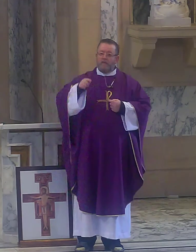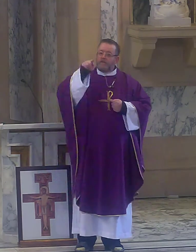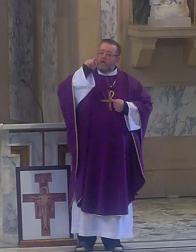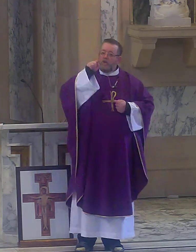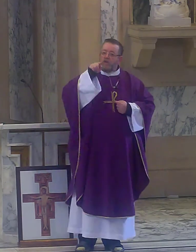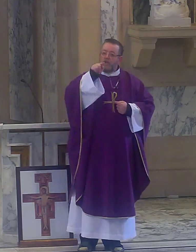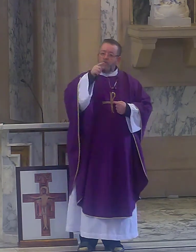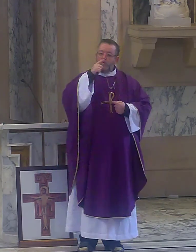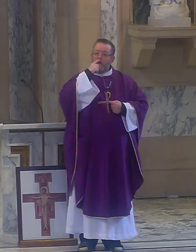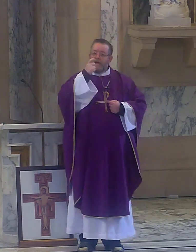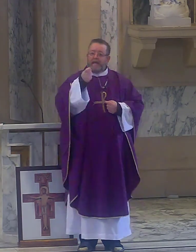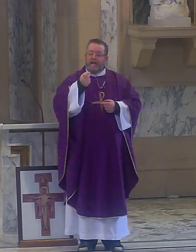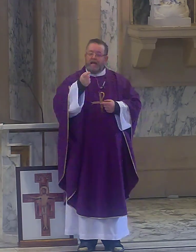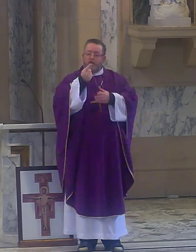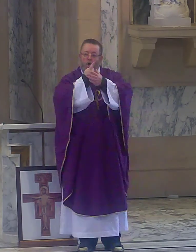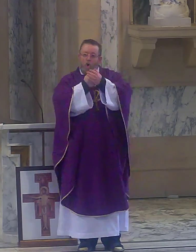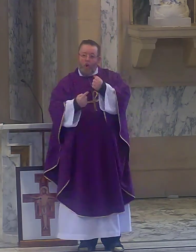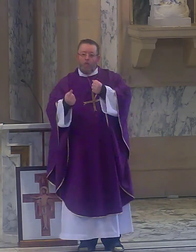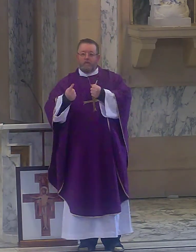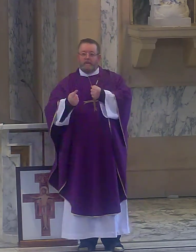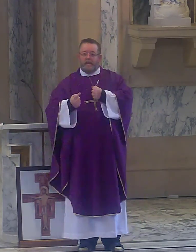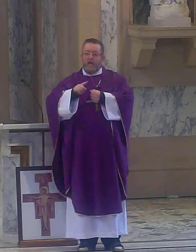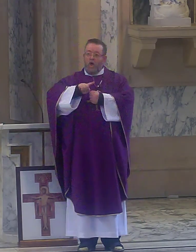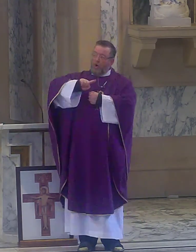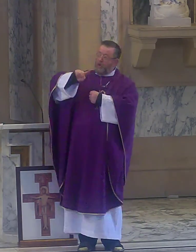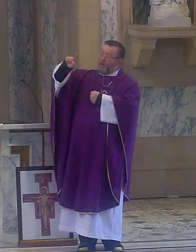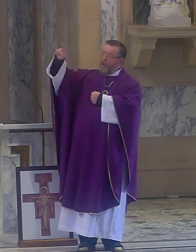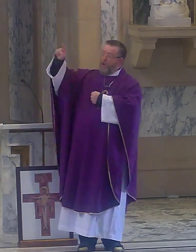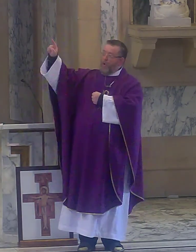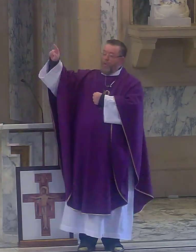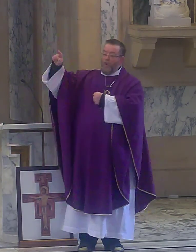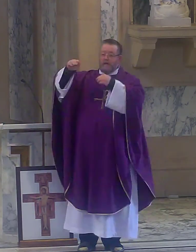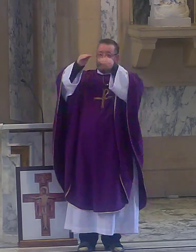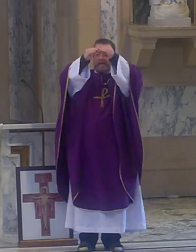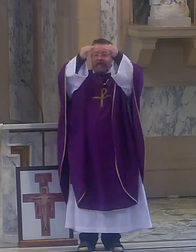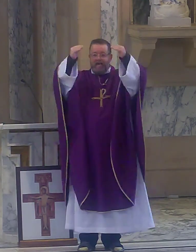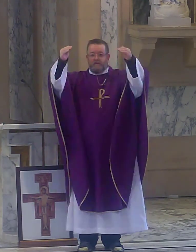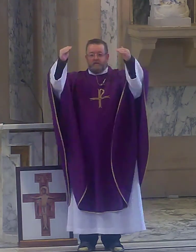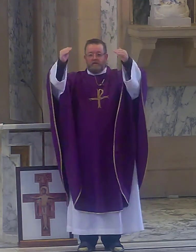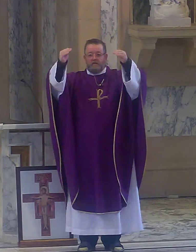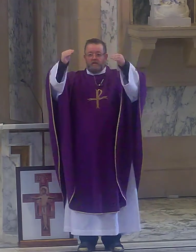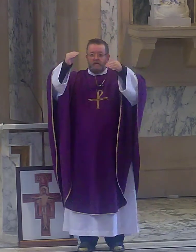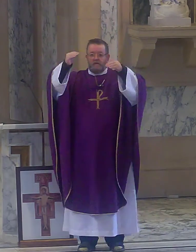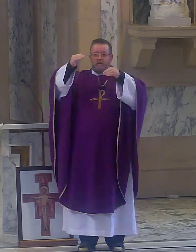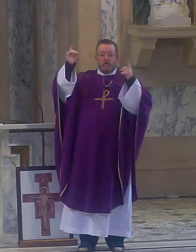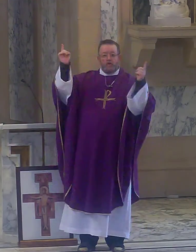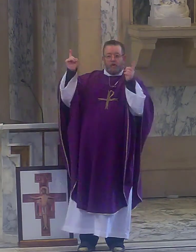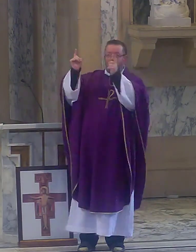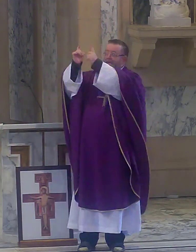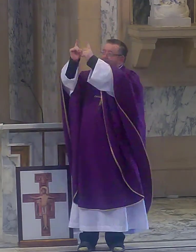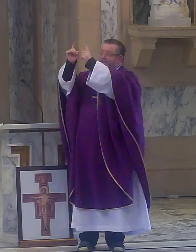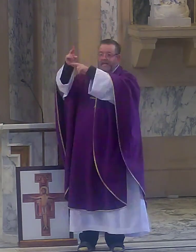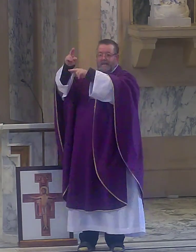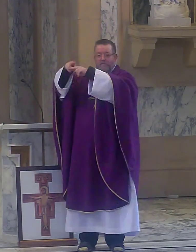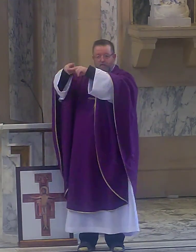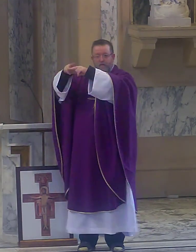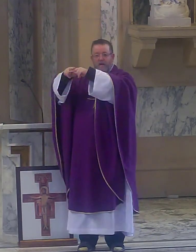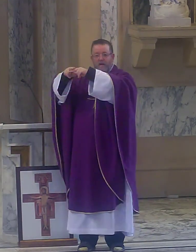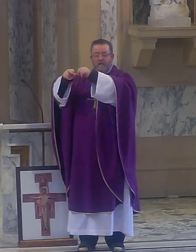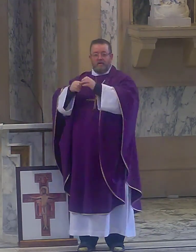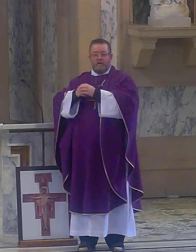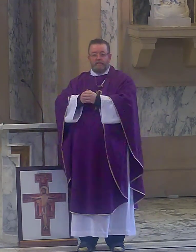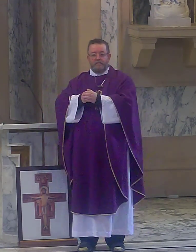that you can only go to heaven to meet the